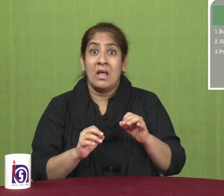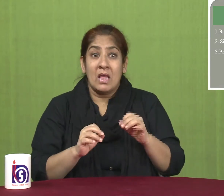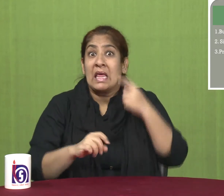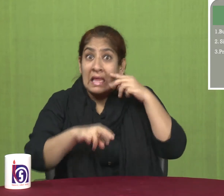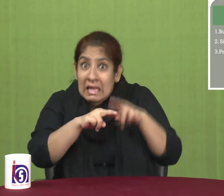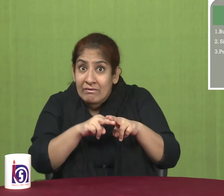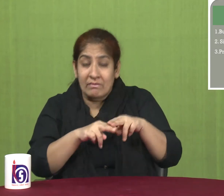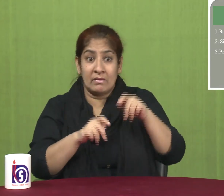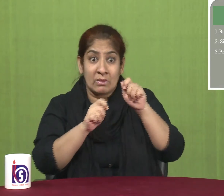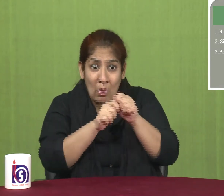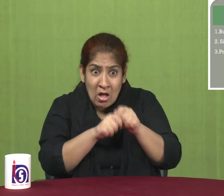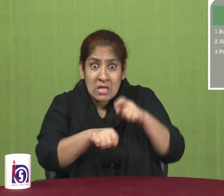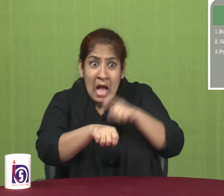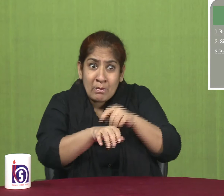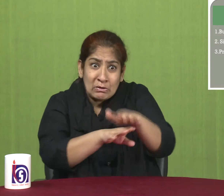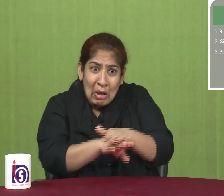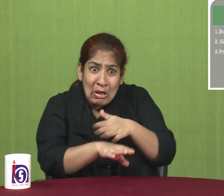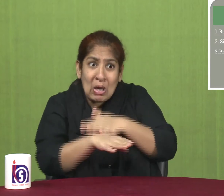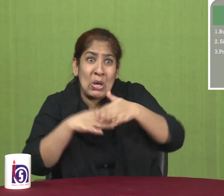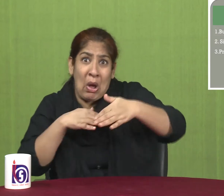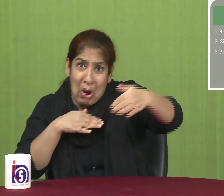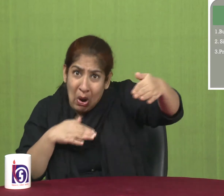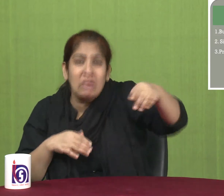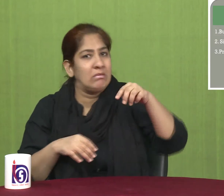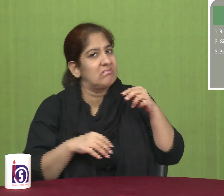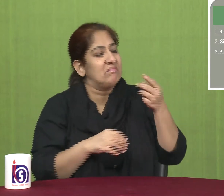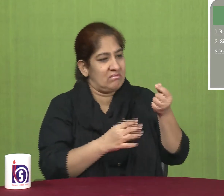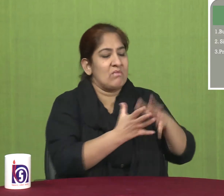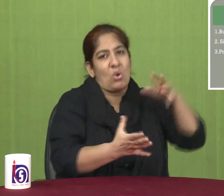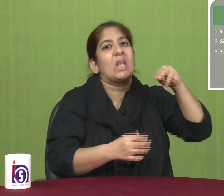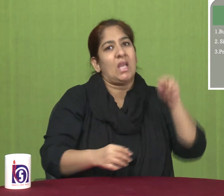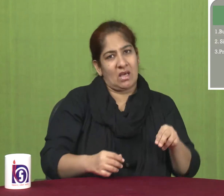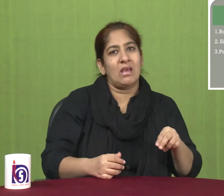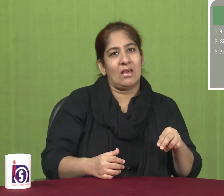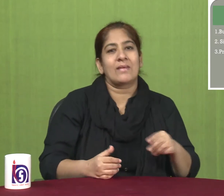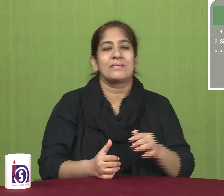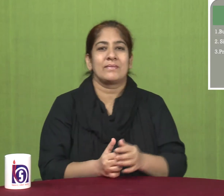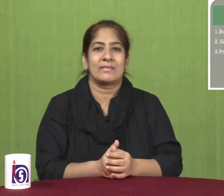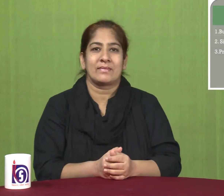If the productivity or the processing time is low, then definitely we need more capital.